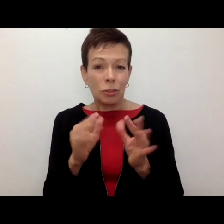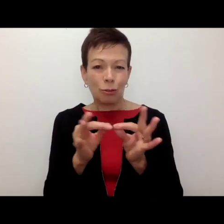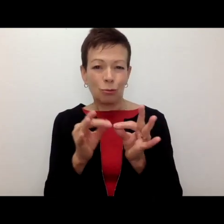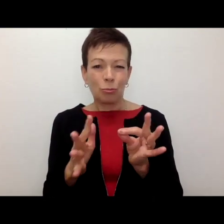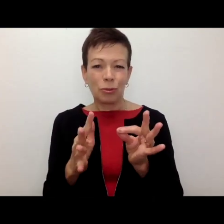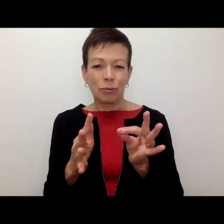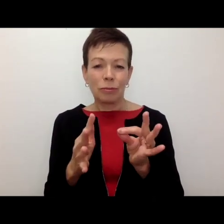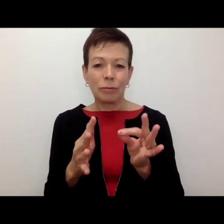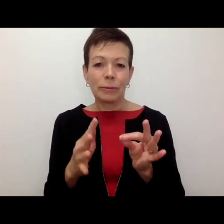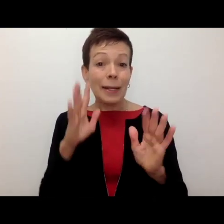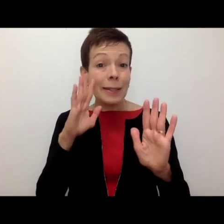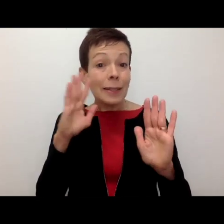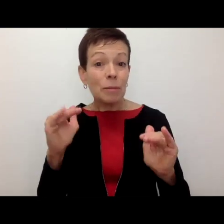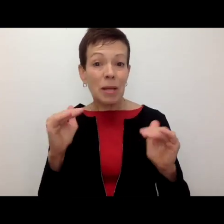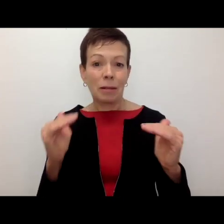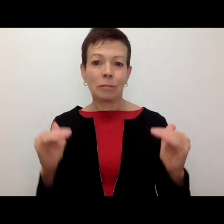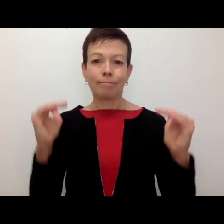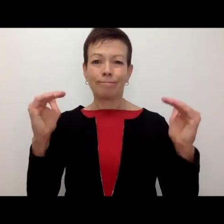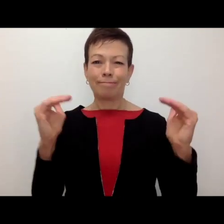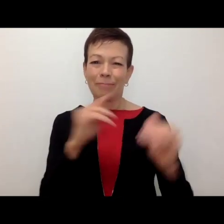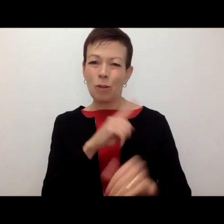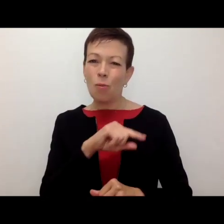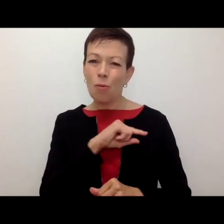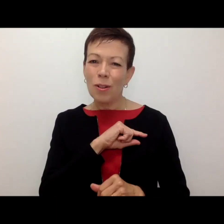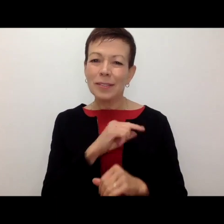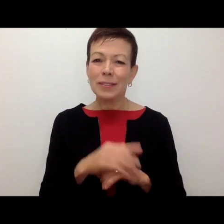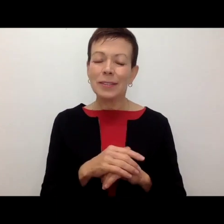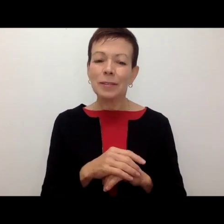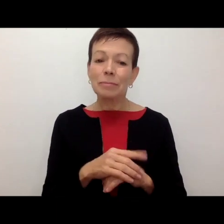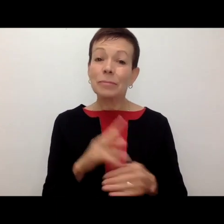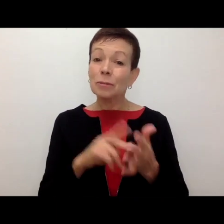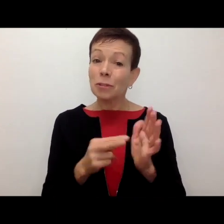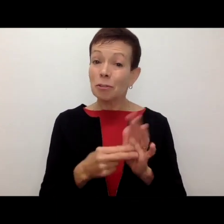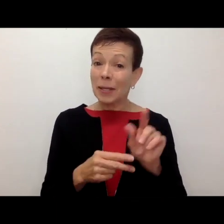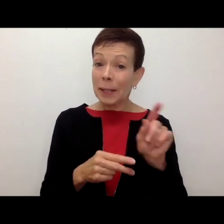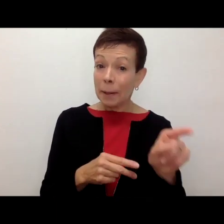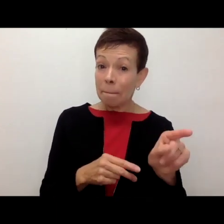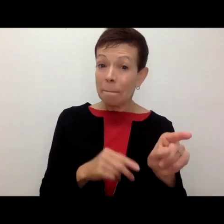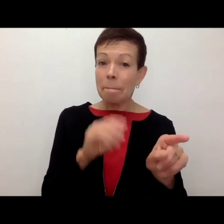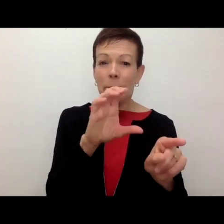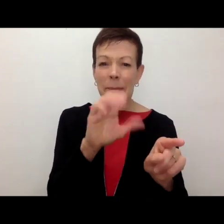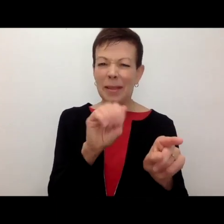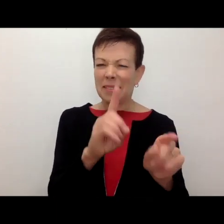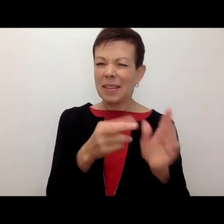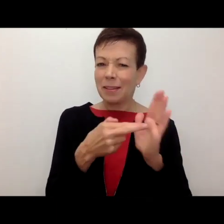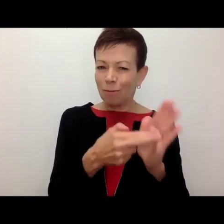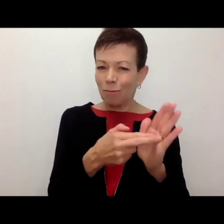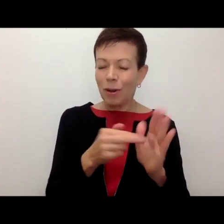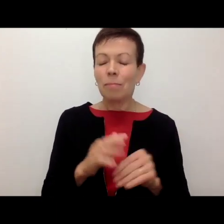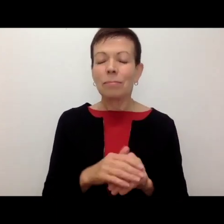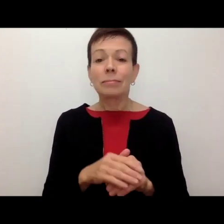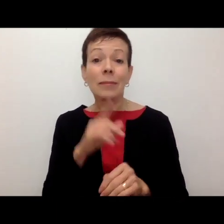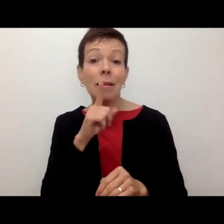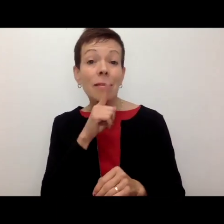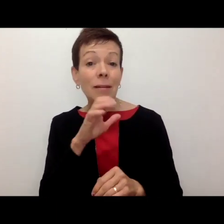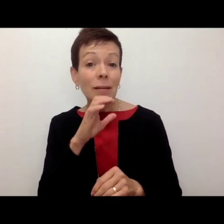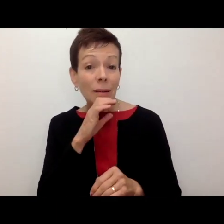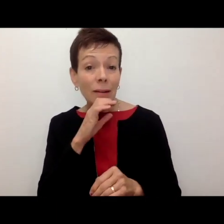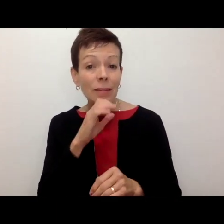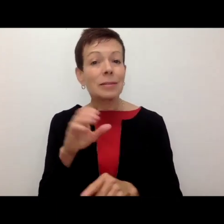good interpreters, and he expected the quality to raise. So he served as the CAD rep and Linda